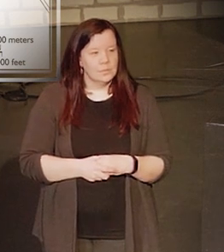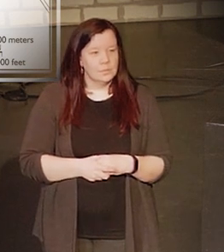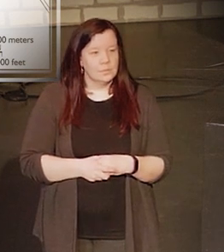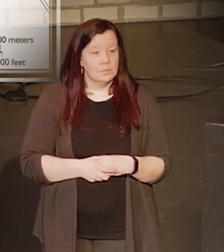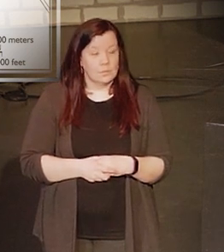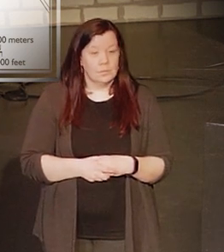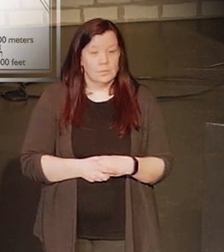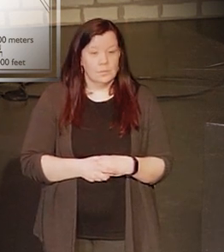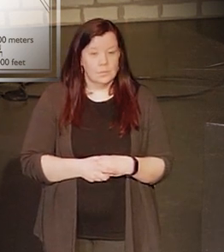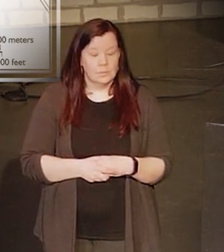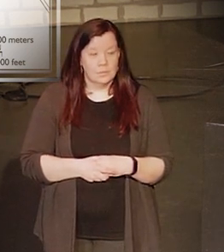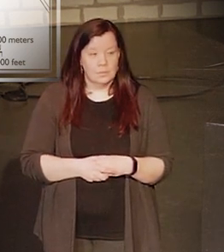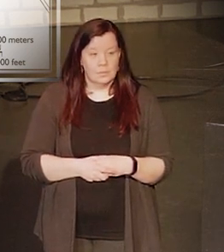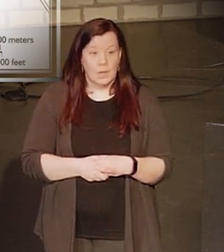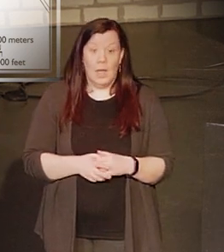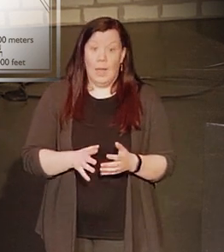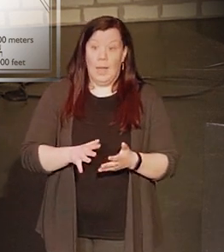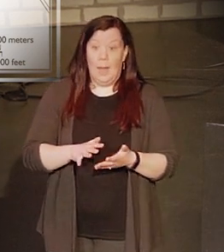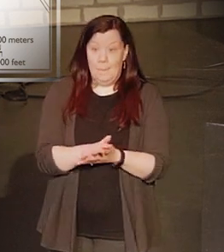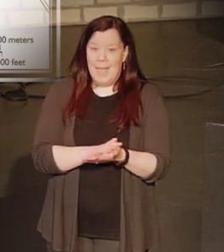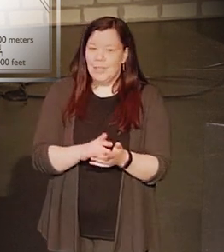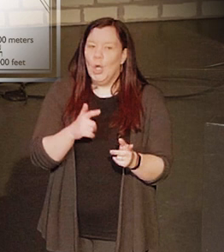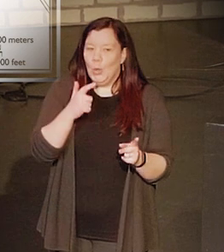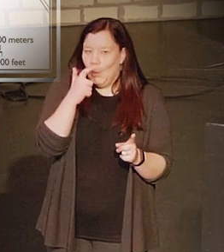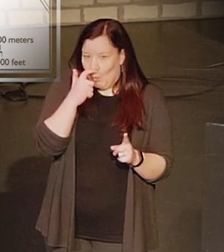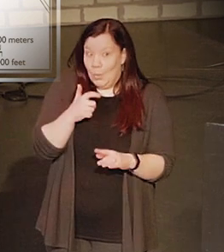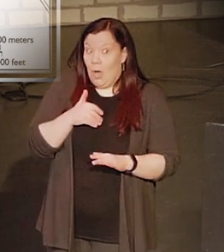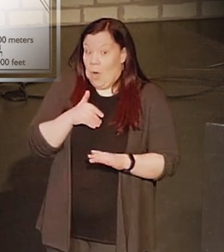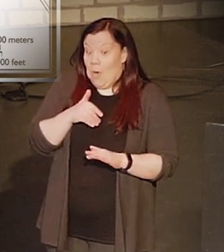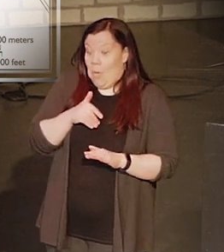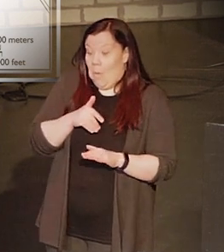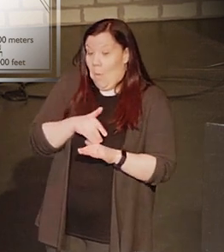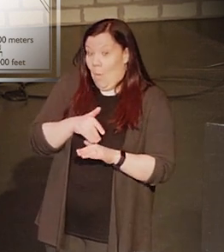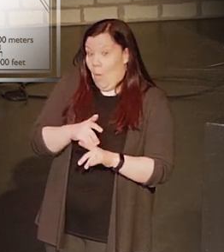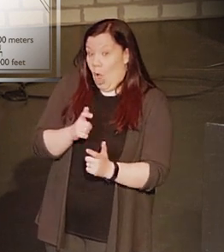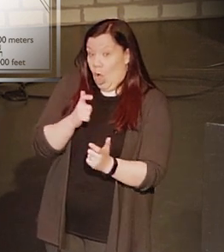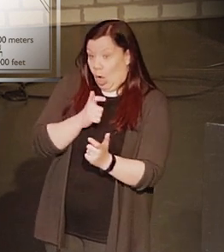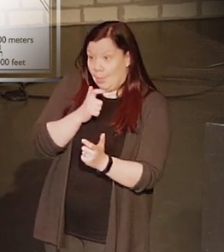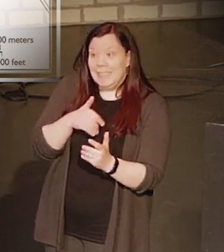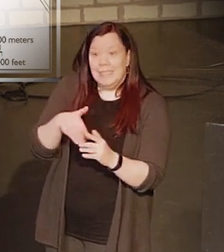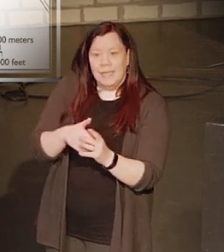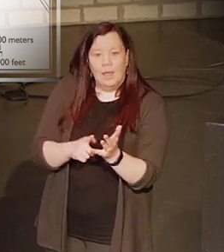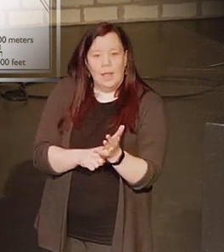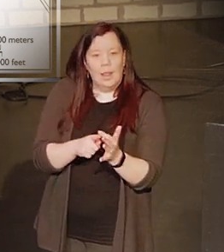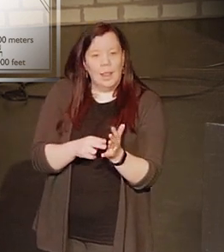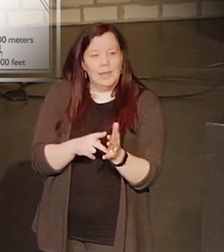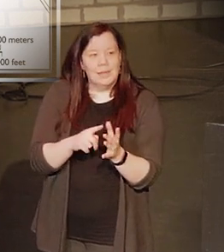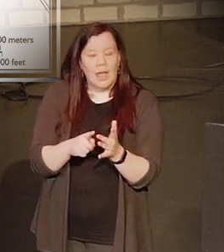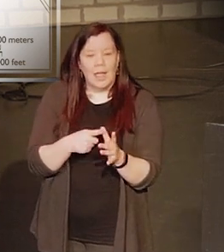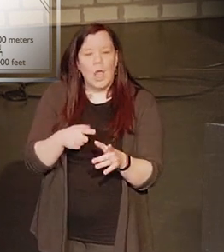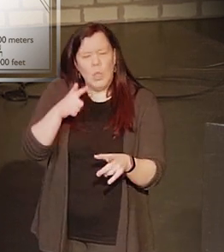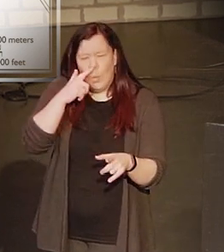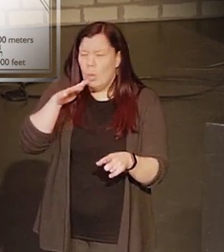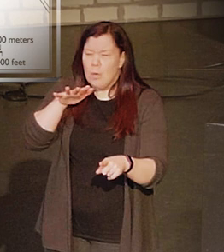As a result, what you could get away with in comedy at the Lanaia, how much mick you